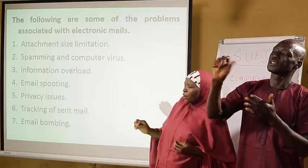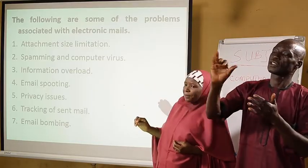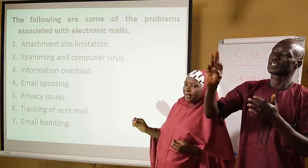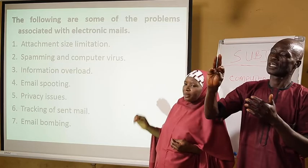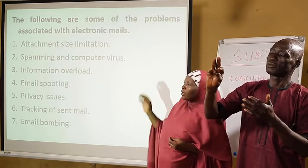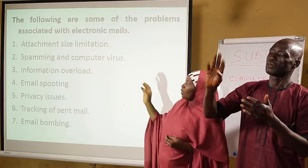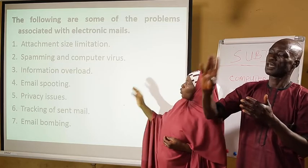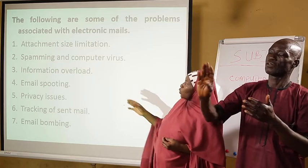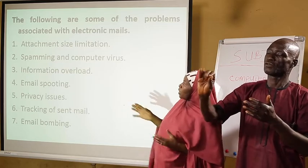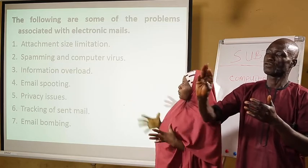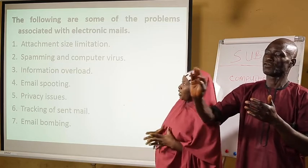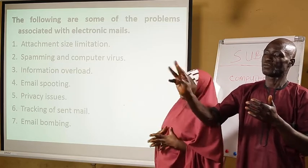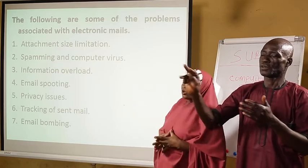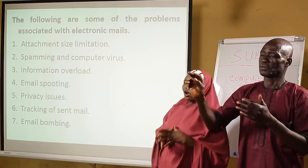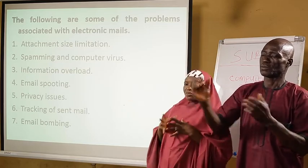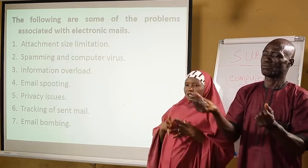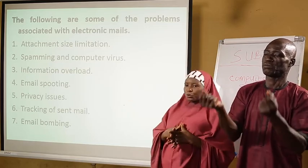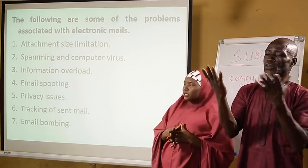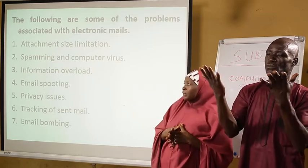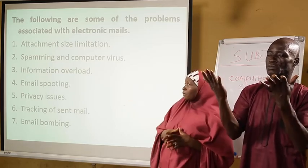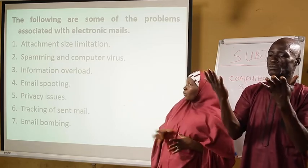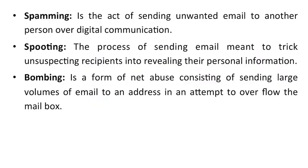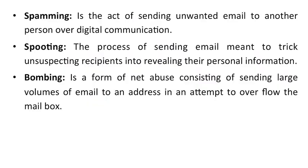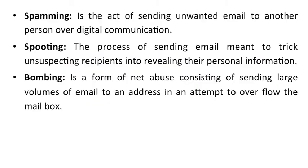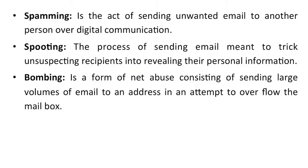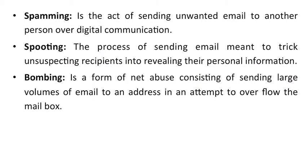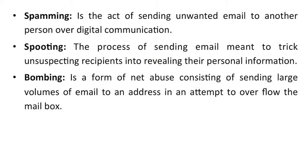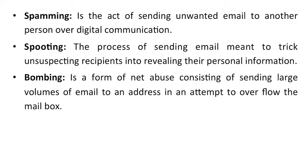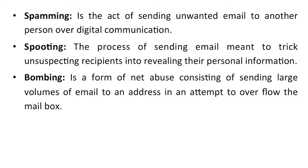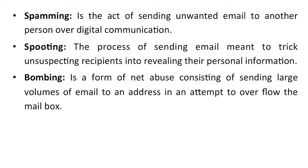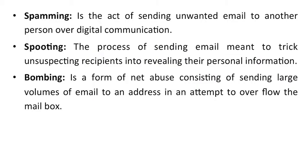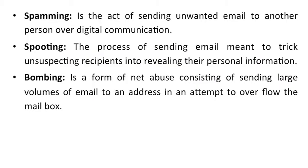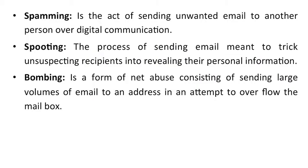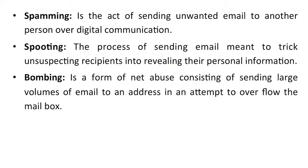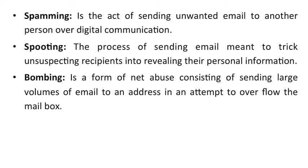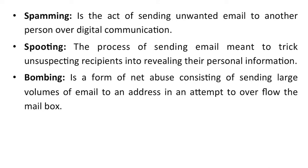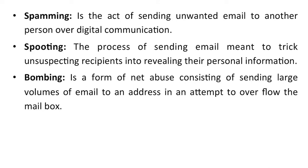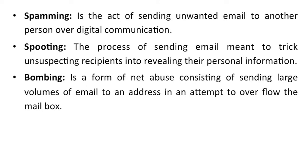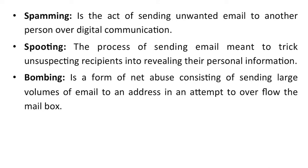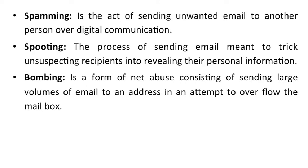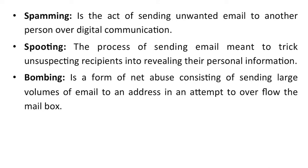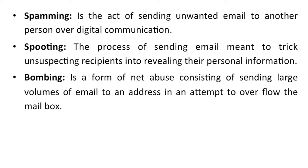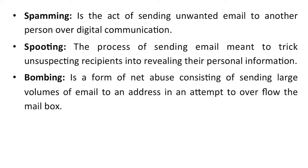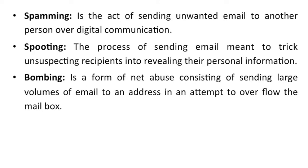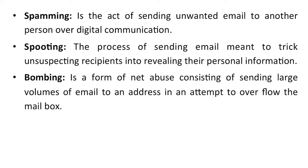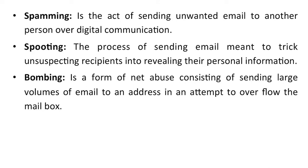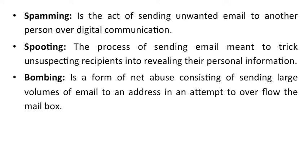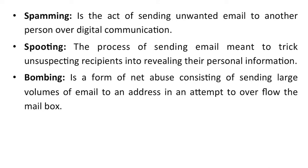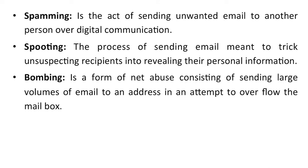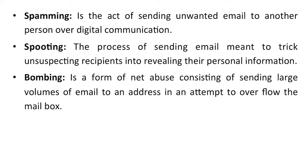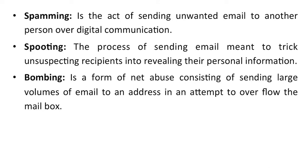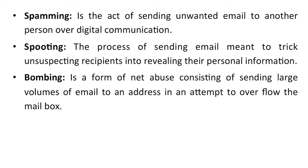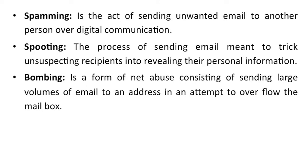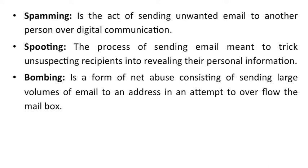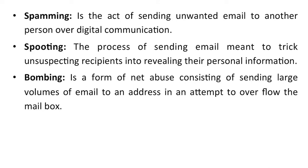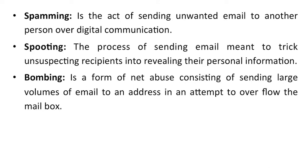the bombing. The meaning of the spoofing. Spamming is the act of sending unwanted email